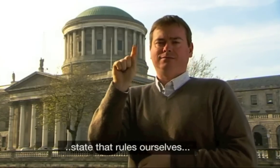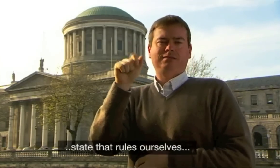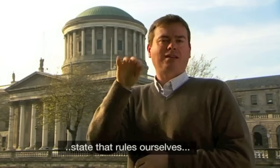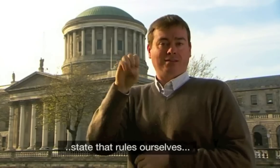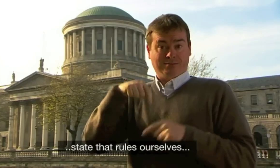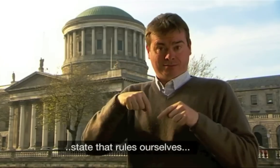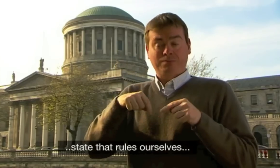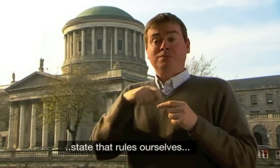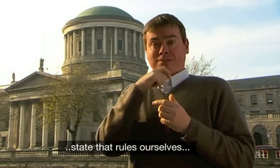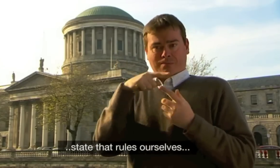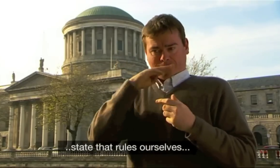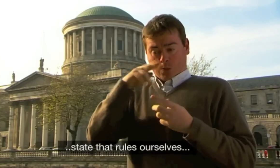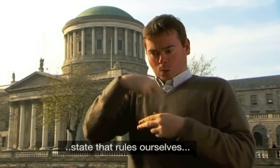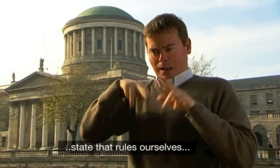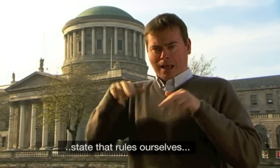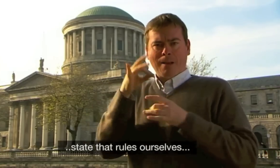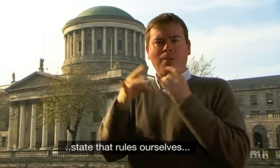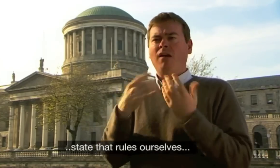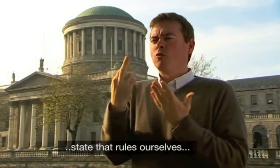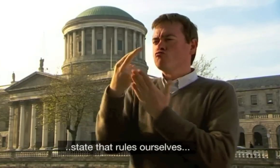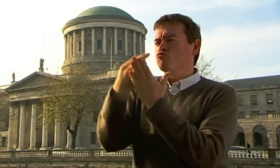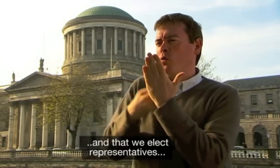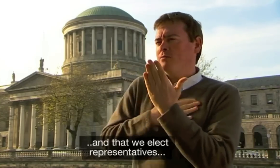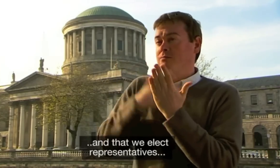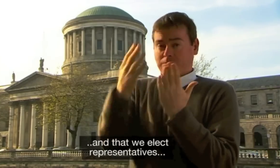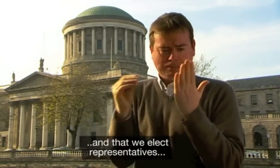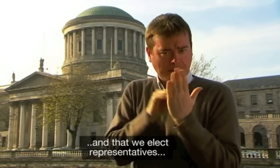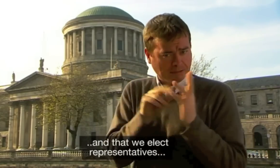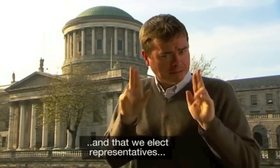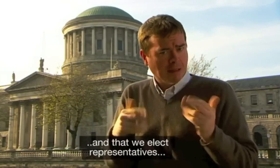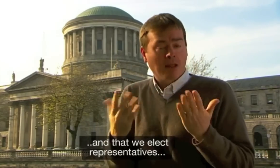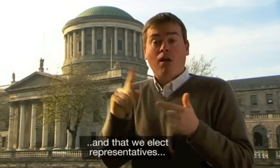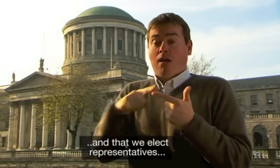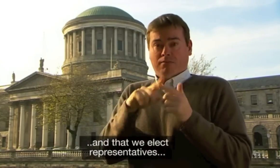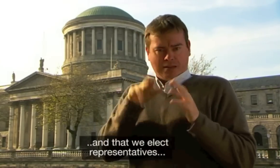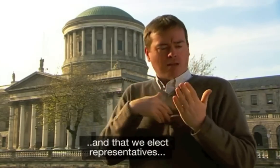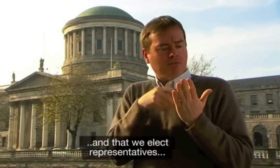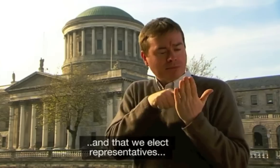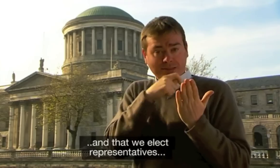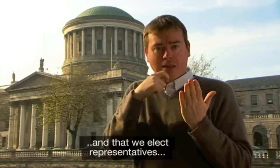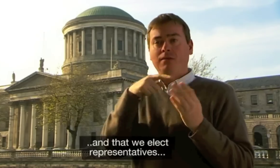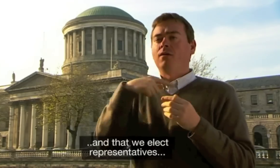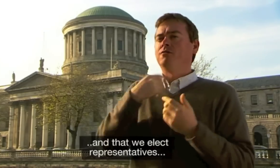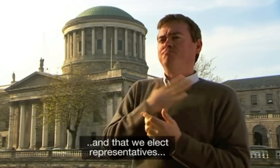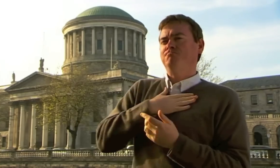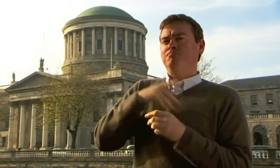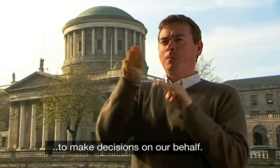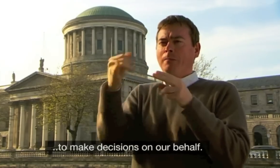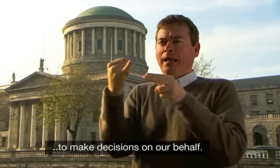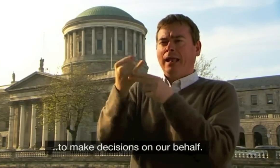state that rule ourselves and that we elect representatives to make